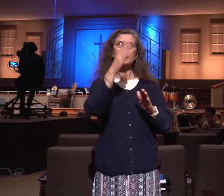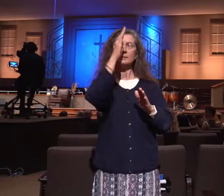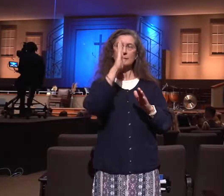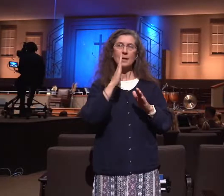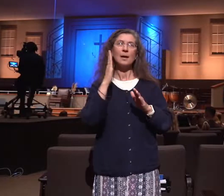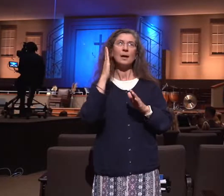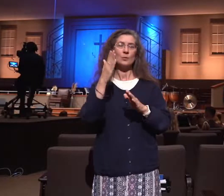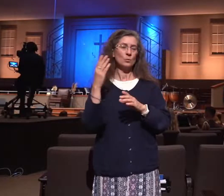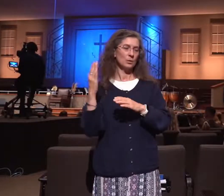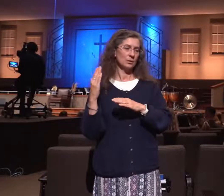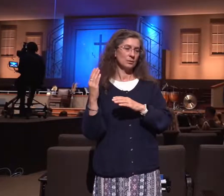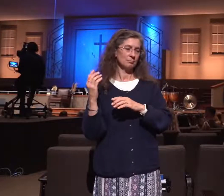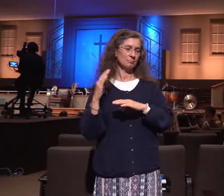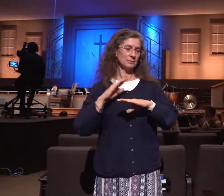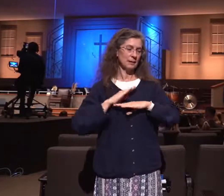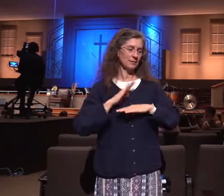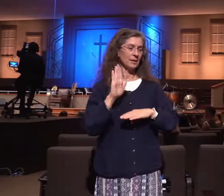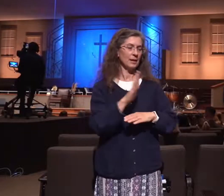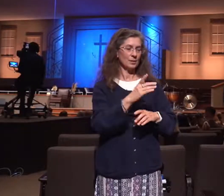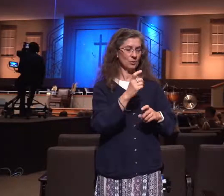God will provide for you.